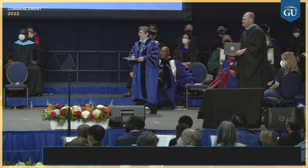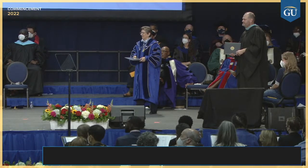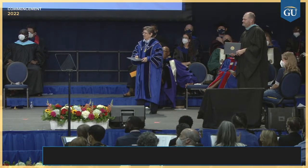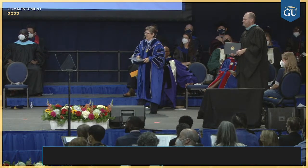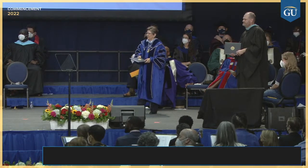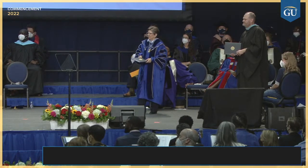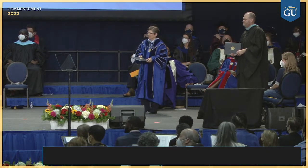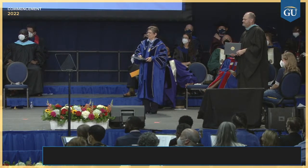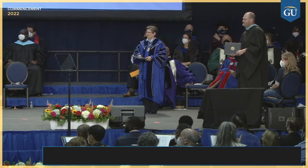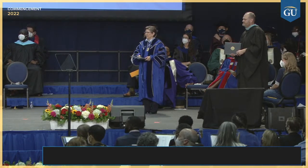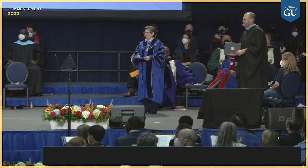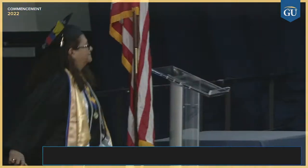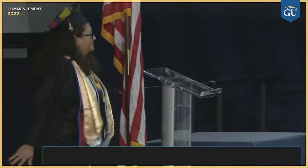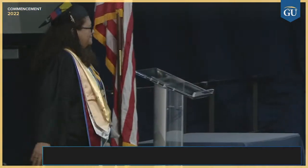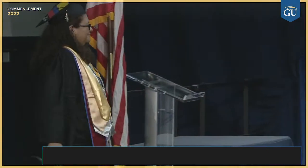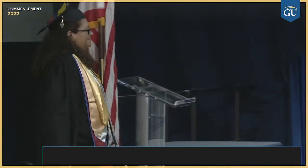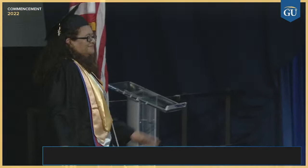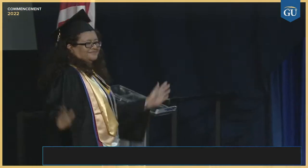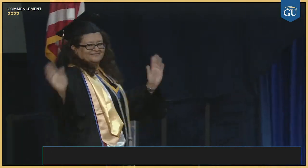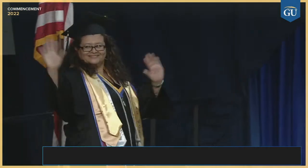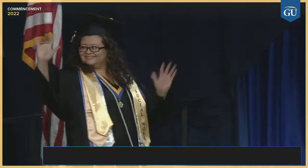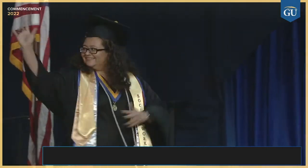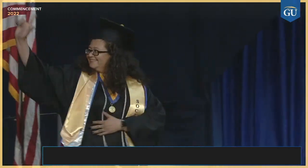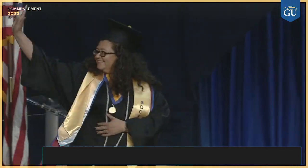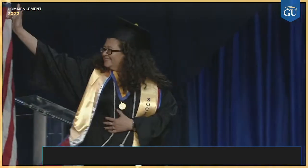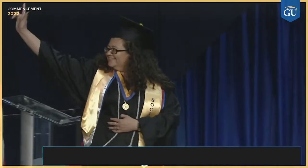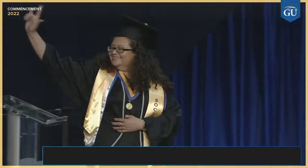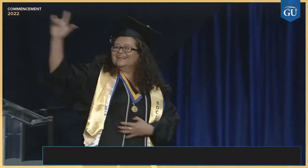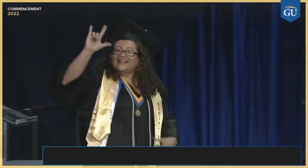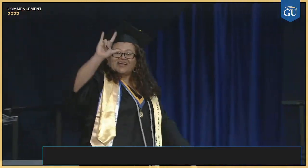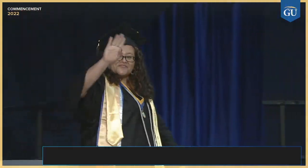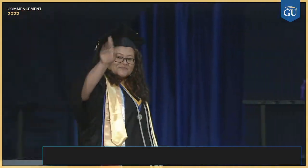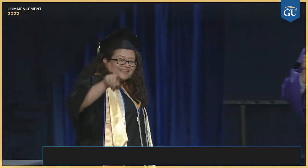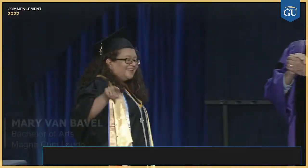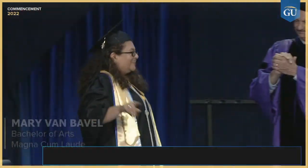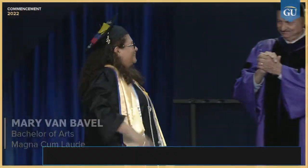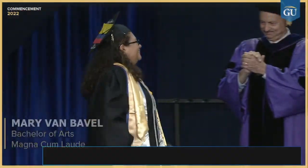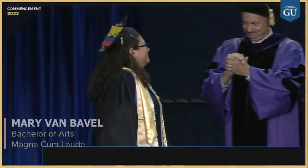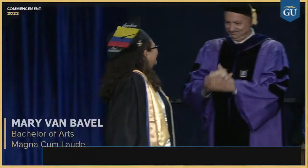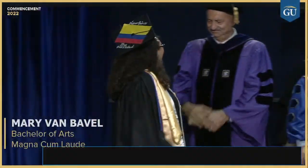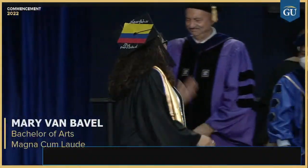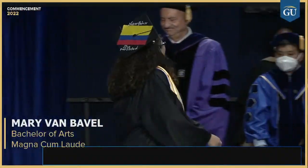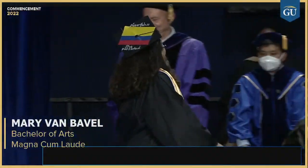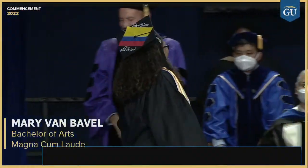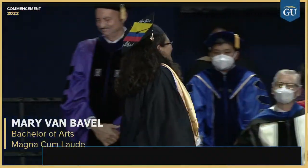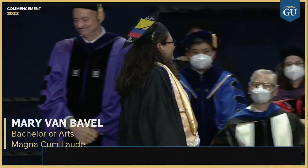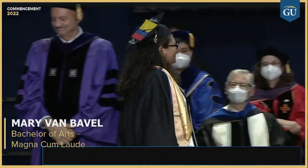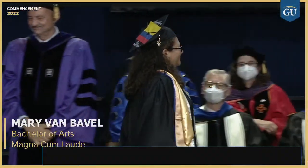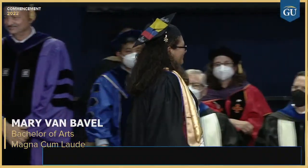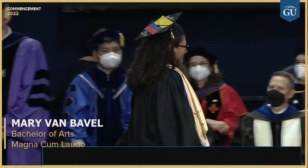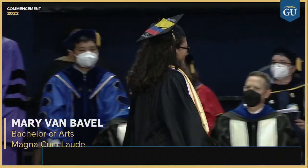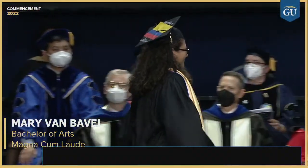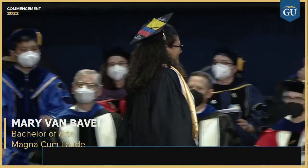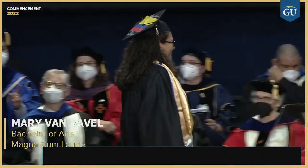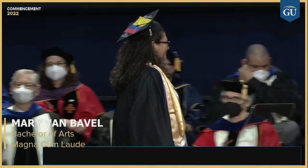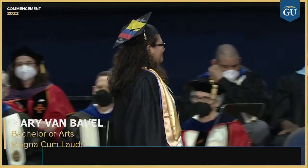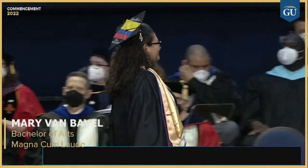Mary Von Bavel, Bachelor of Arts, Magna Cum Laude. Congratulations.